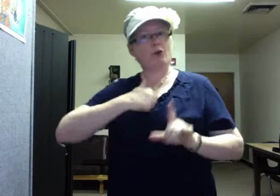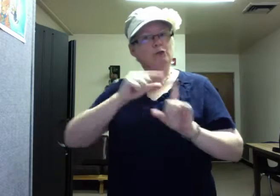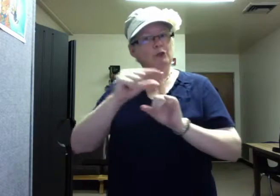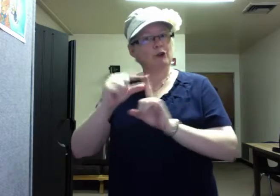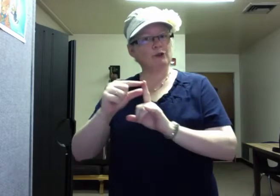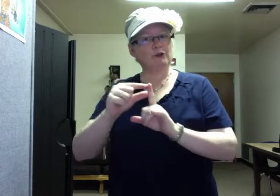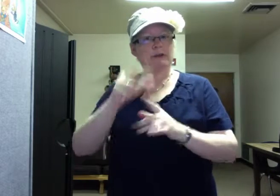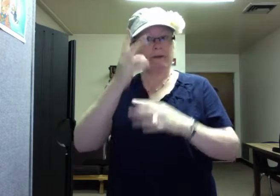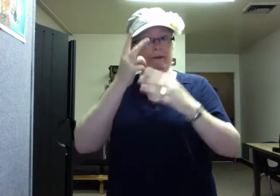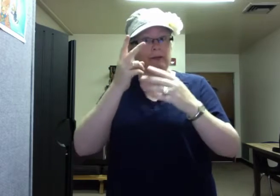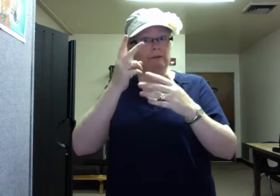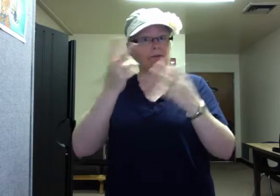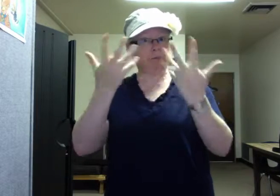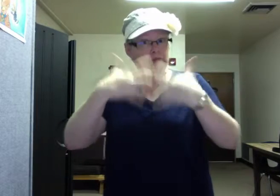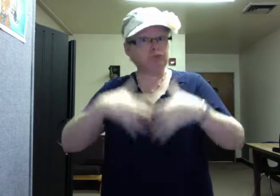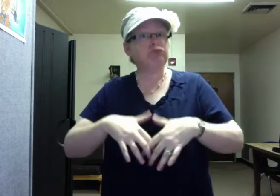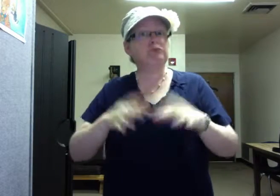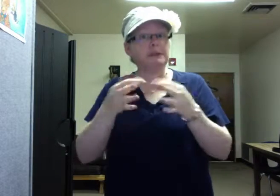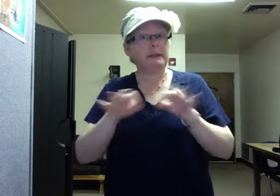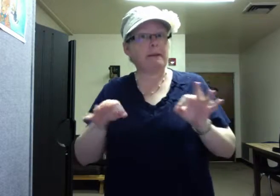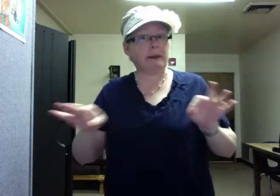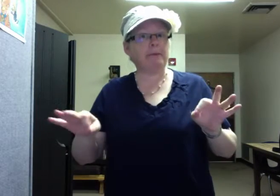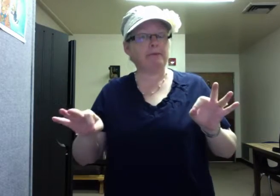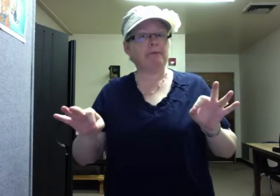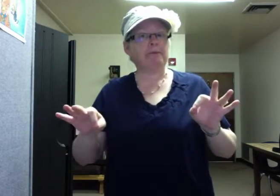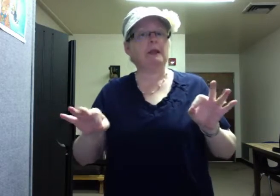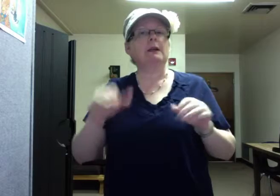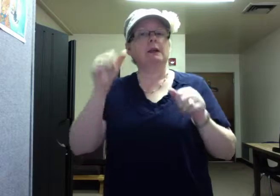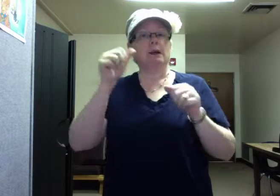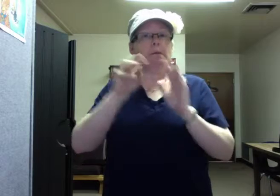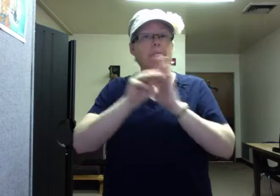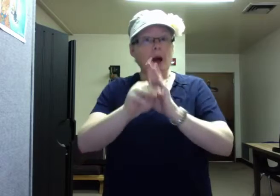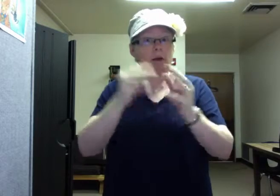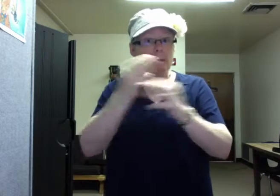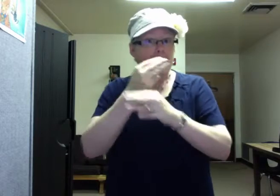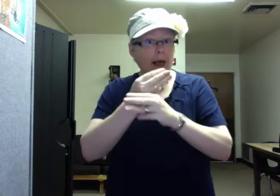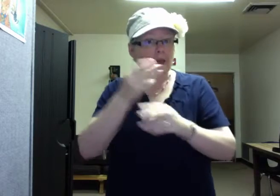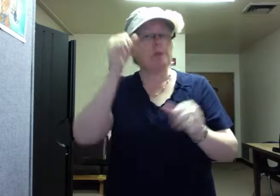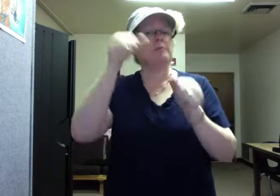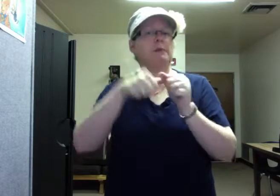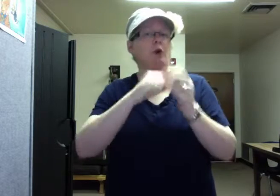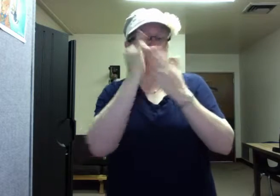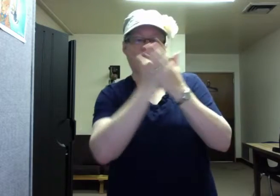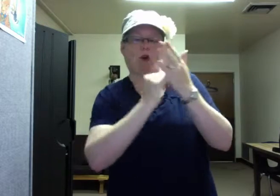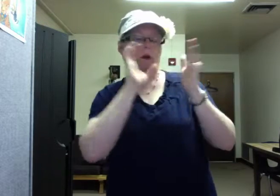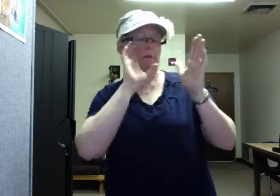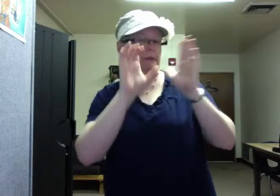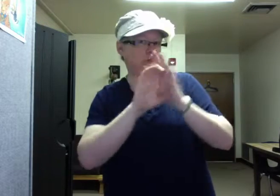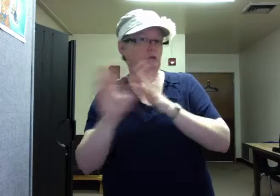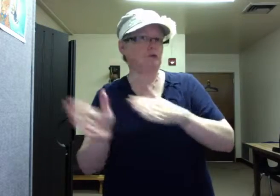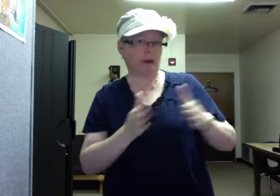you do Model Math, just remember, it's a draw a picture strategy. So we'll take it step by step, piece